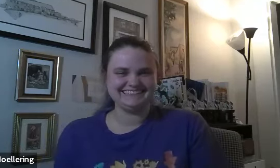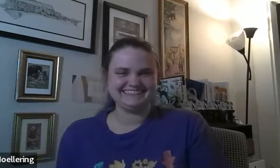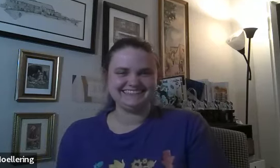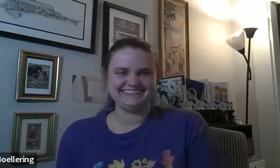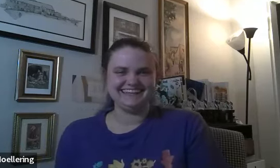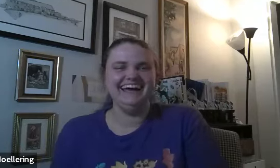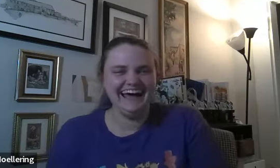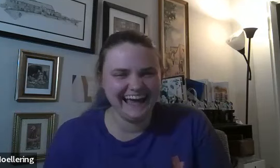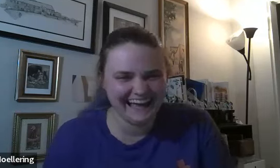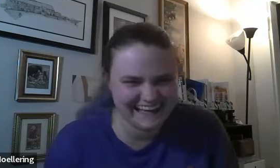Good.